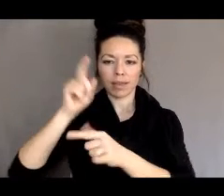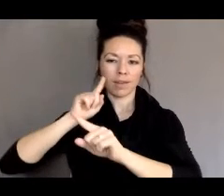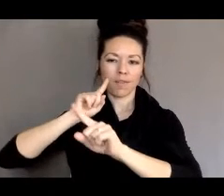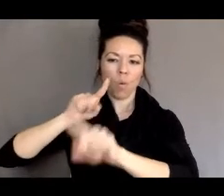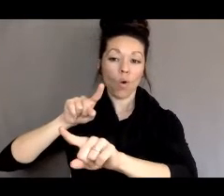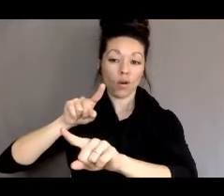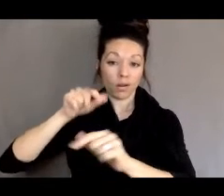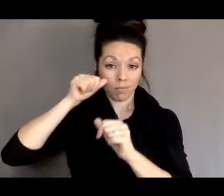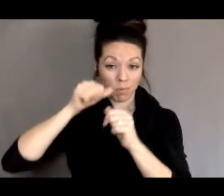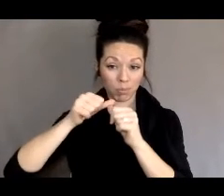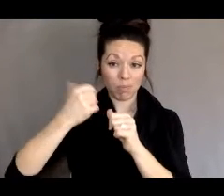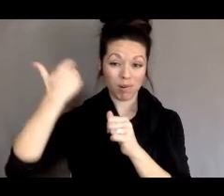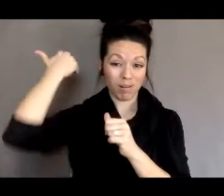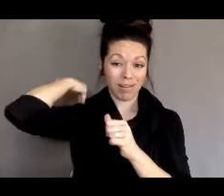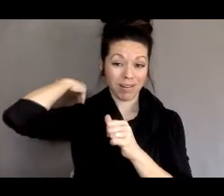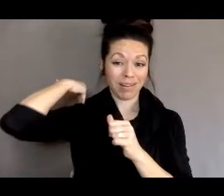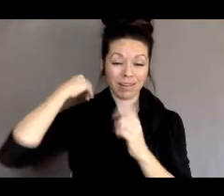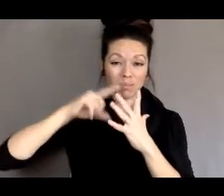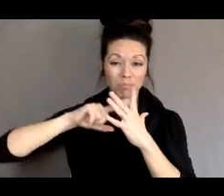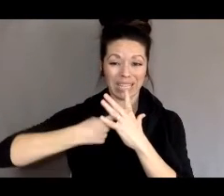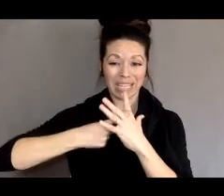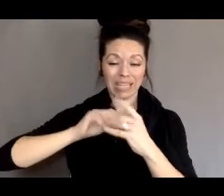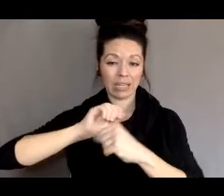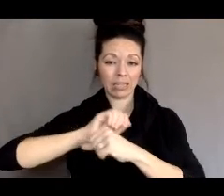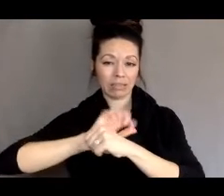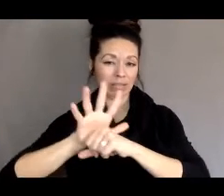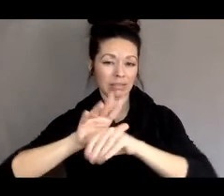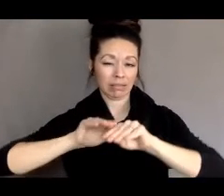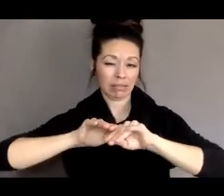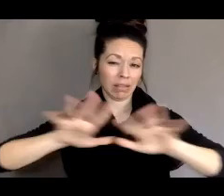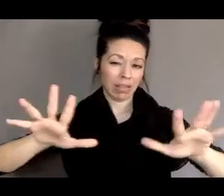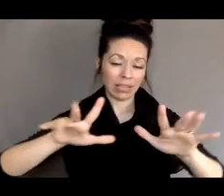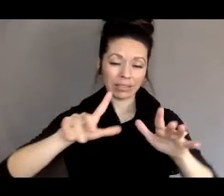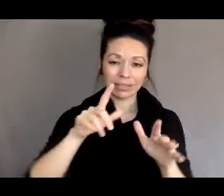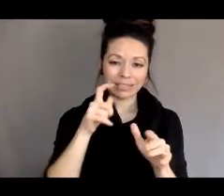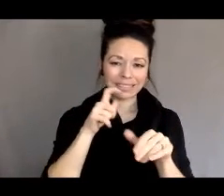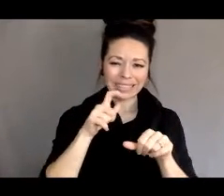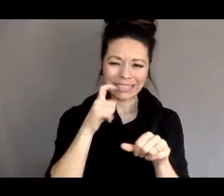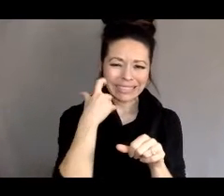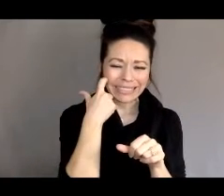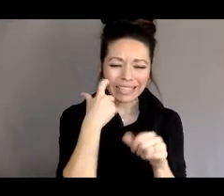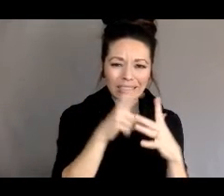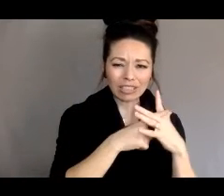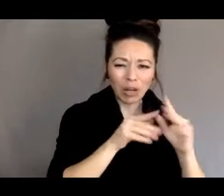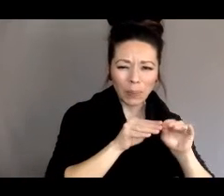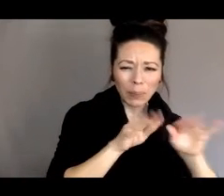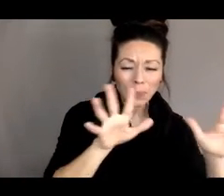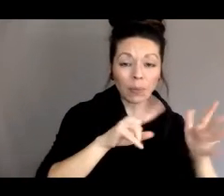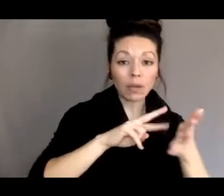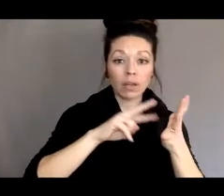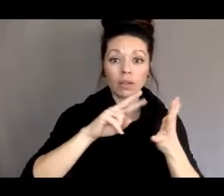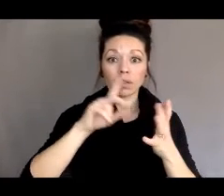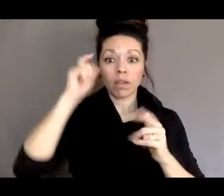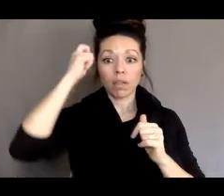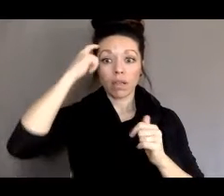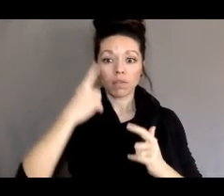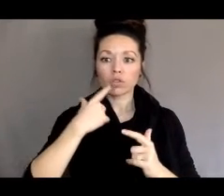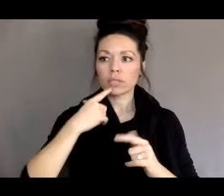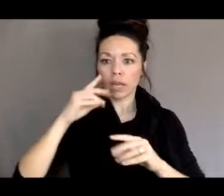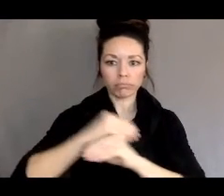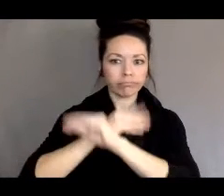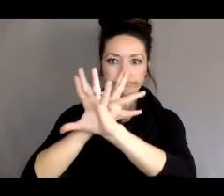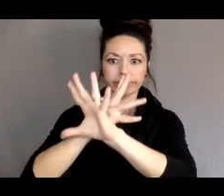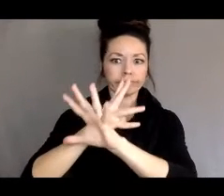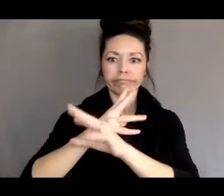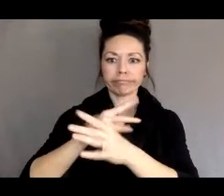saw issued early on in the pandemic, allowing for telemedicine to